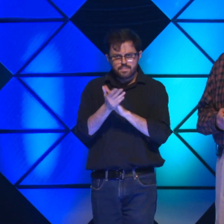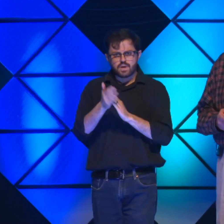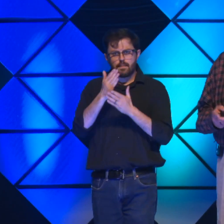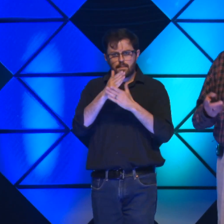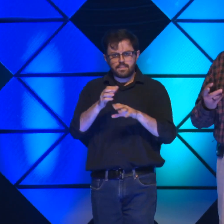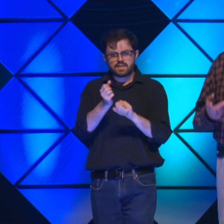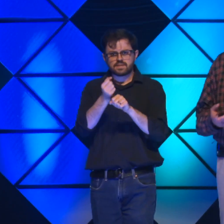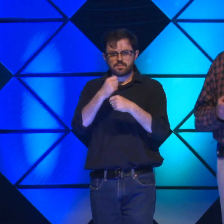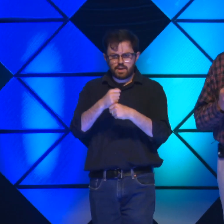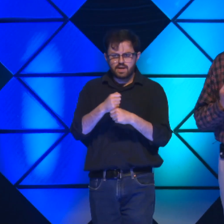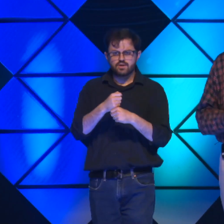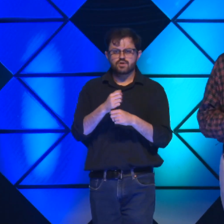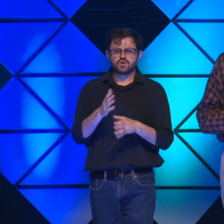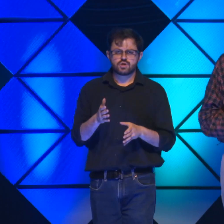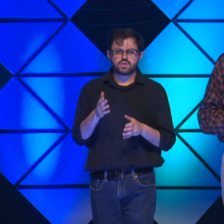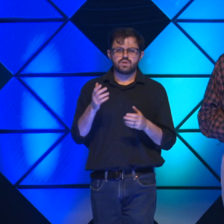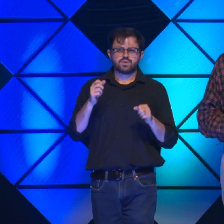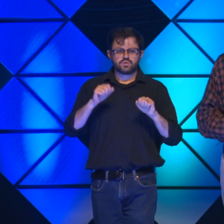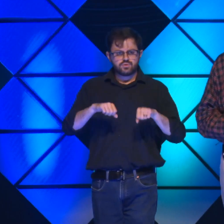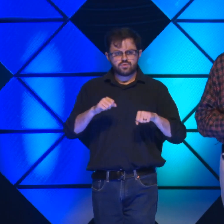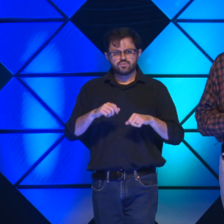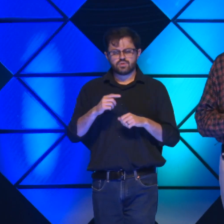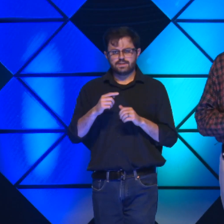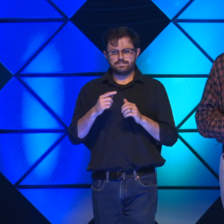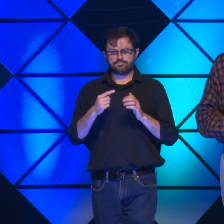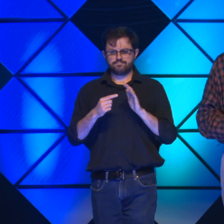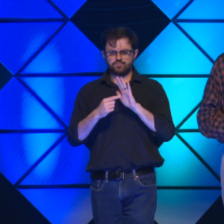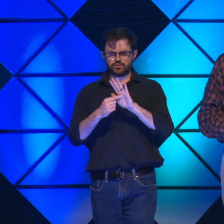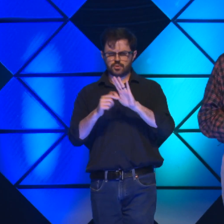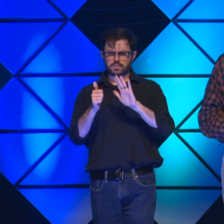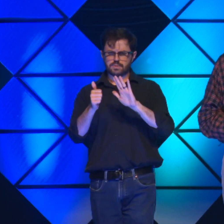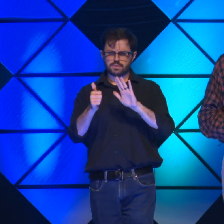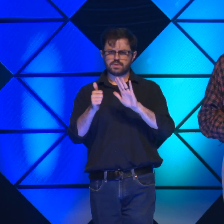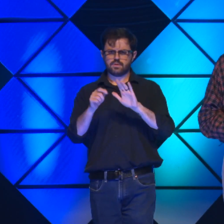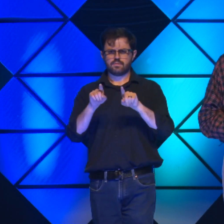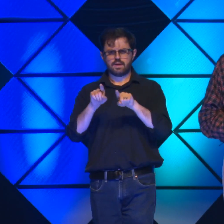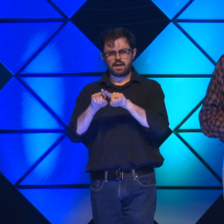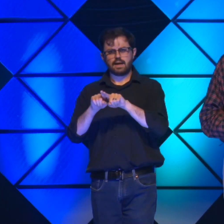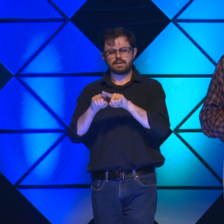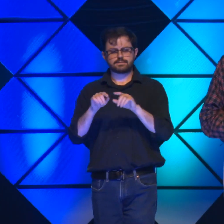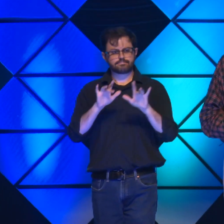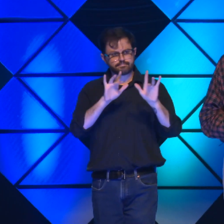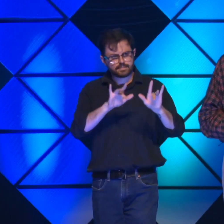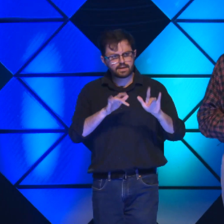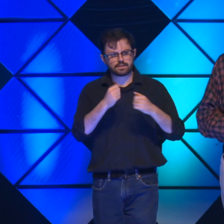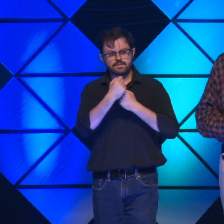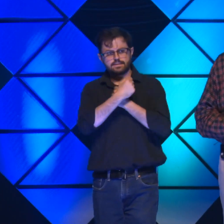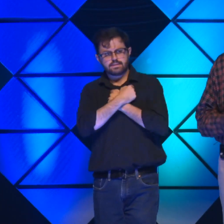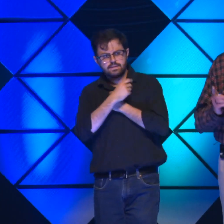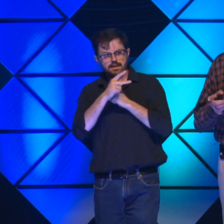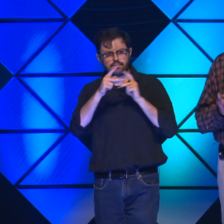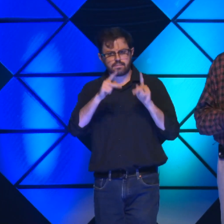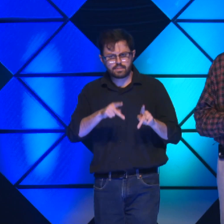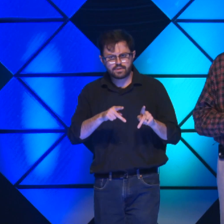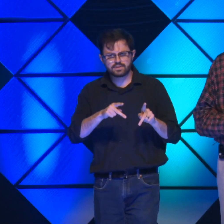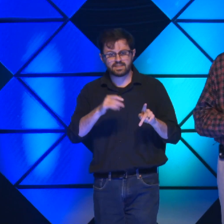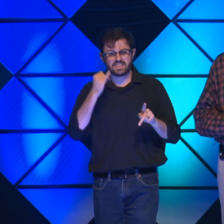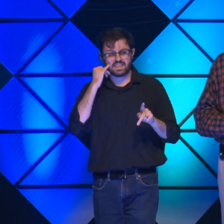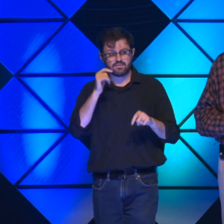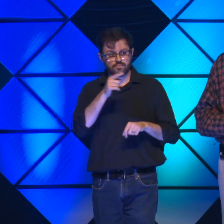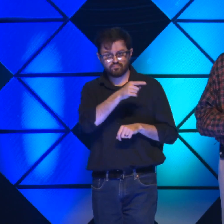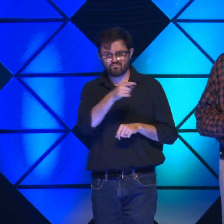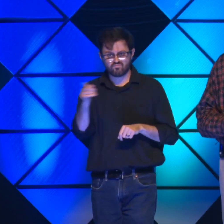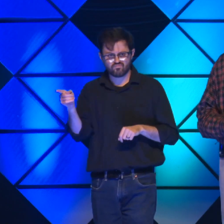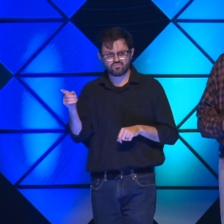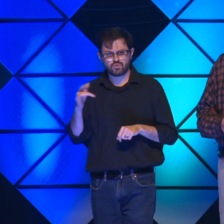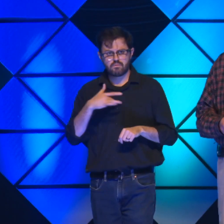yourself as a compassionate and loving companion on that road to Emmaus. If this is you, there's a box to check